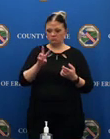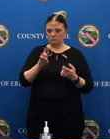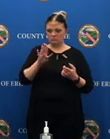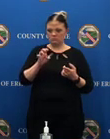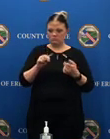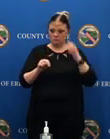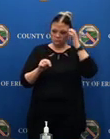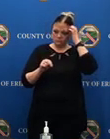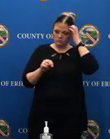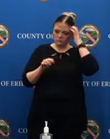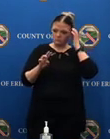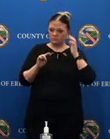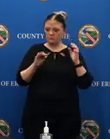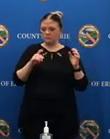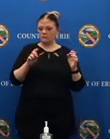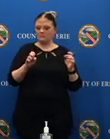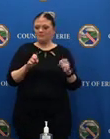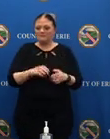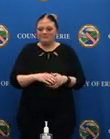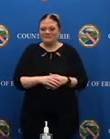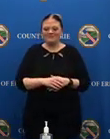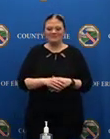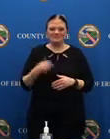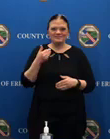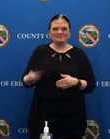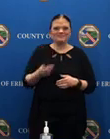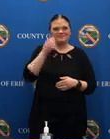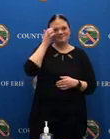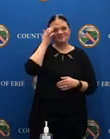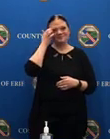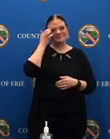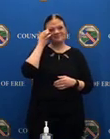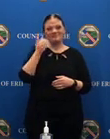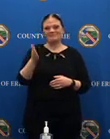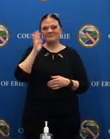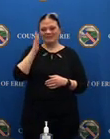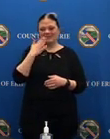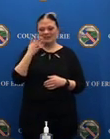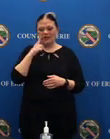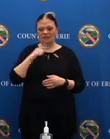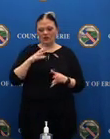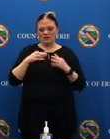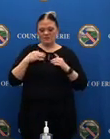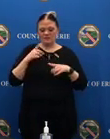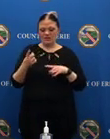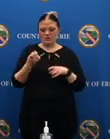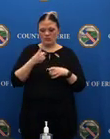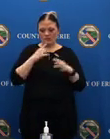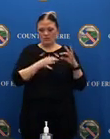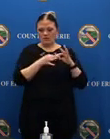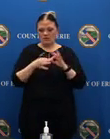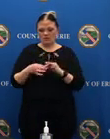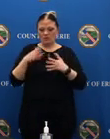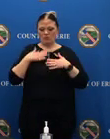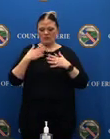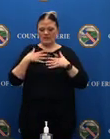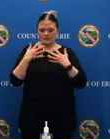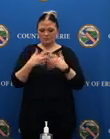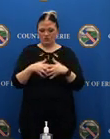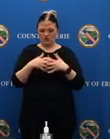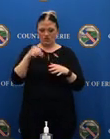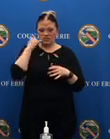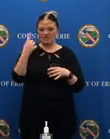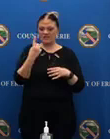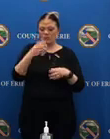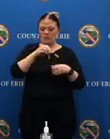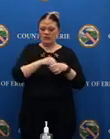WBEN here. Oh, Mike Baggerman. Go ahead. Hi, Mark. Thanks for taking my question here. Listen, regarding ventilators, if someone